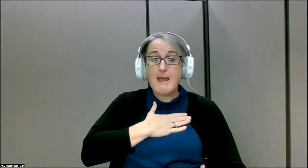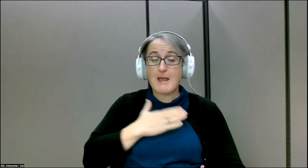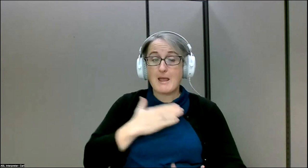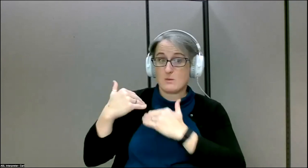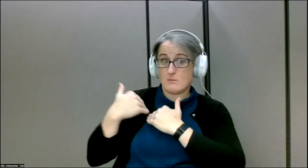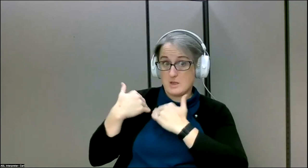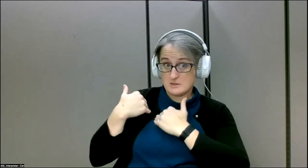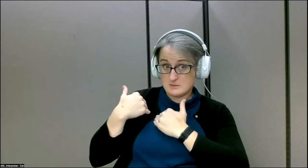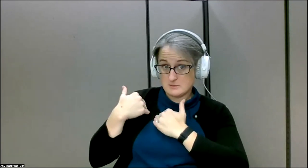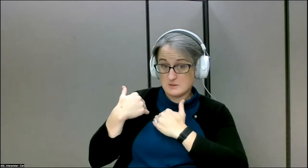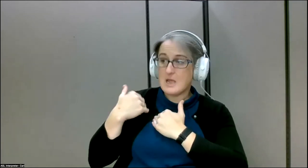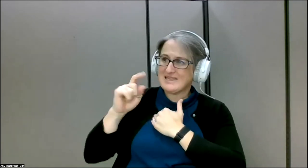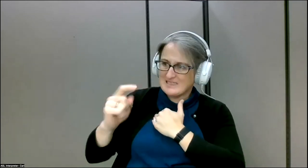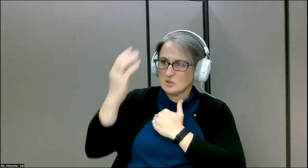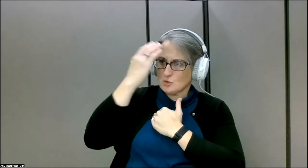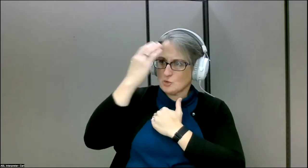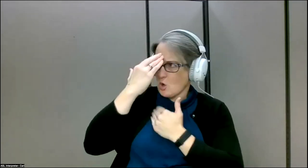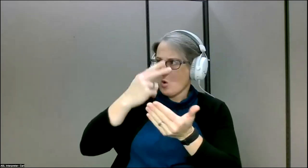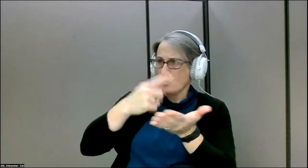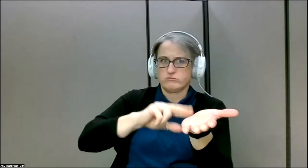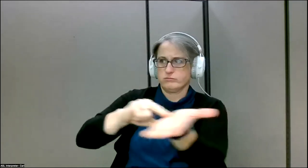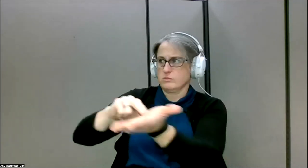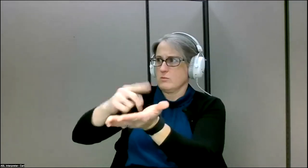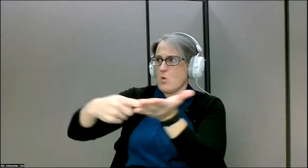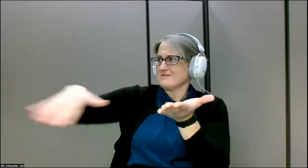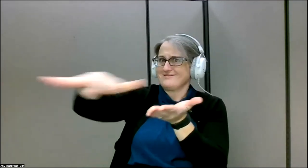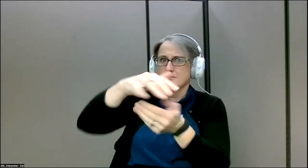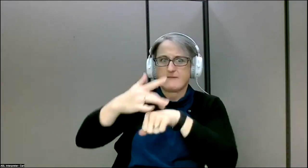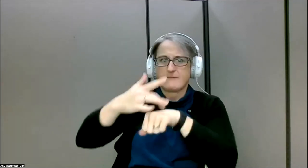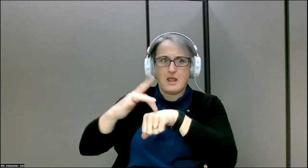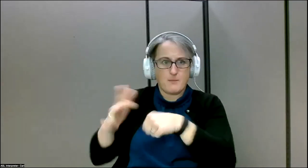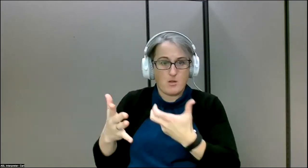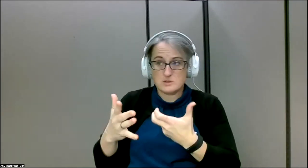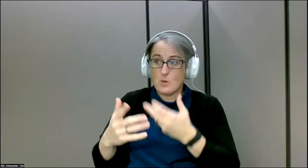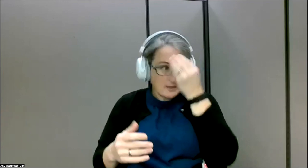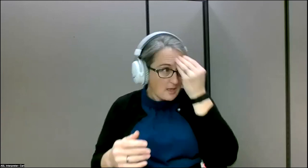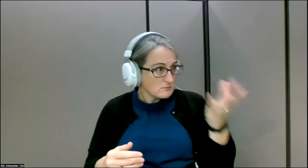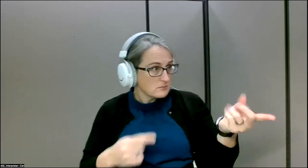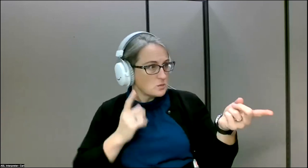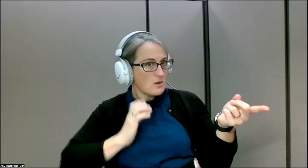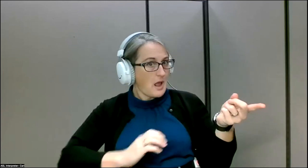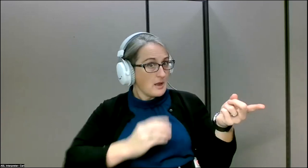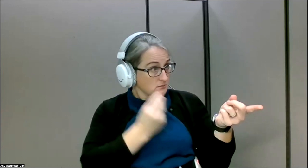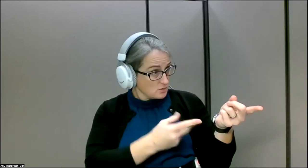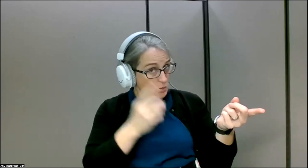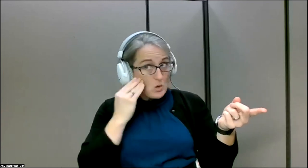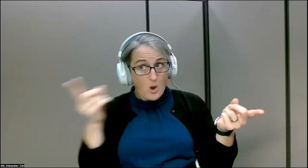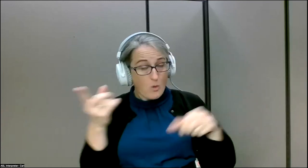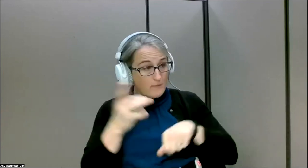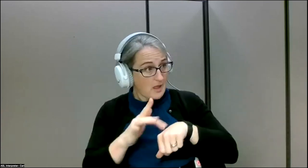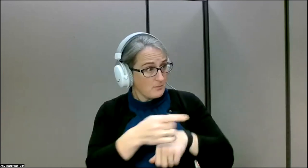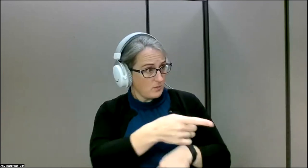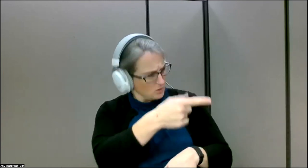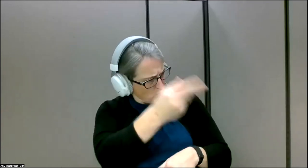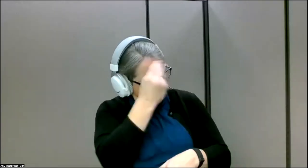make sure that I have that awareness so that I can share with my clients, hey, did you know about this? You're sharing with me that you have this